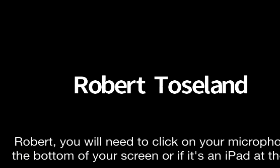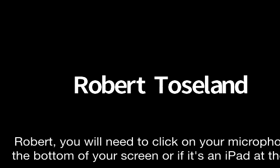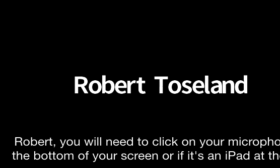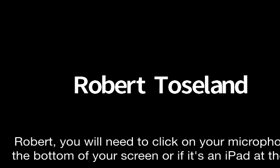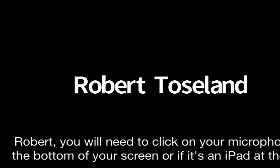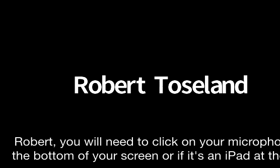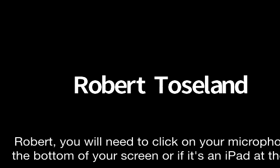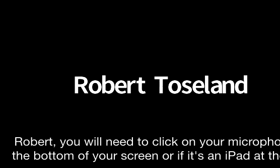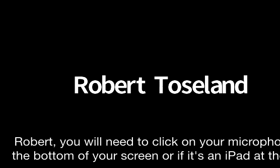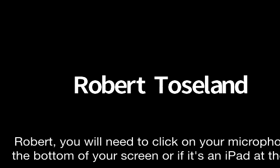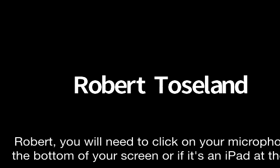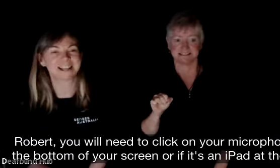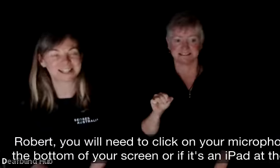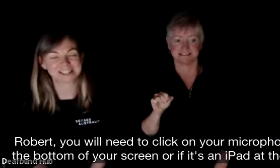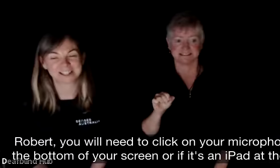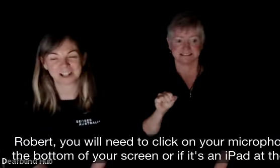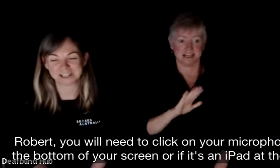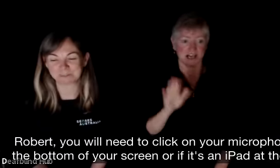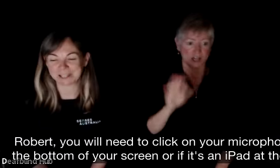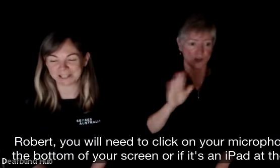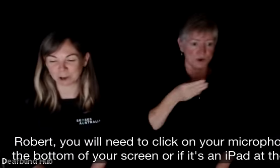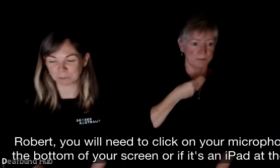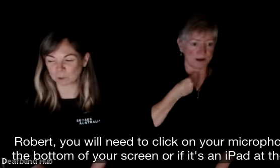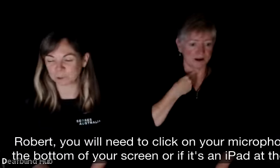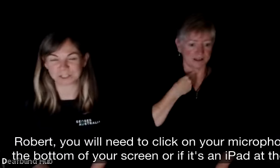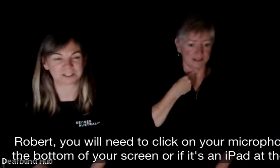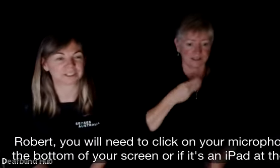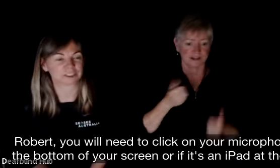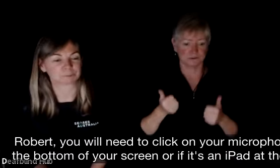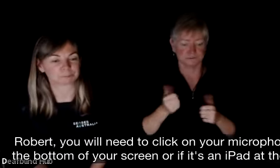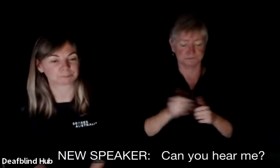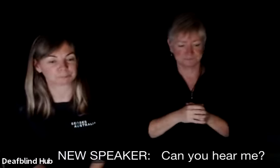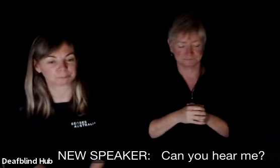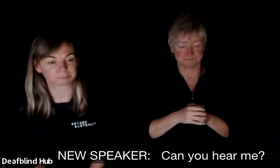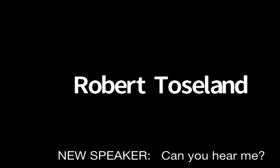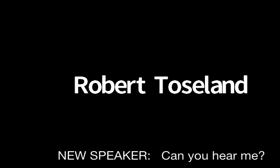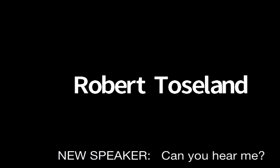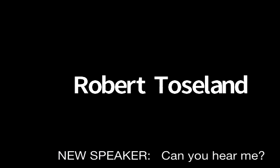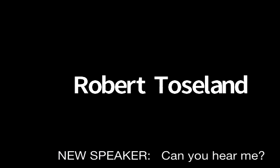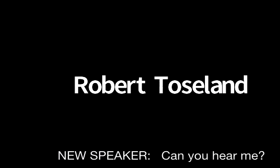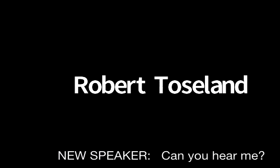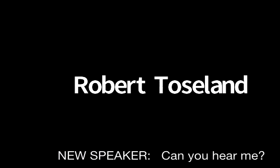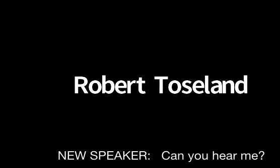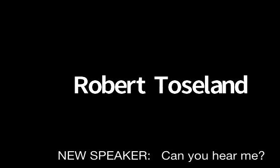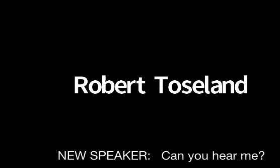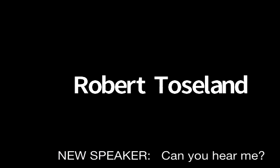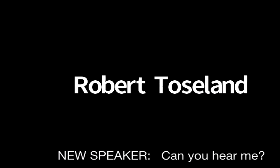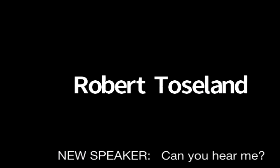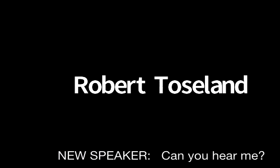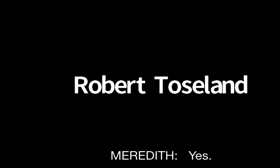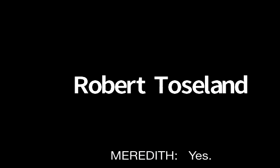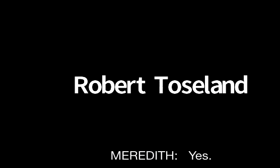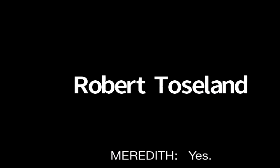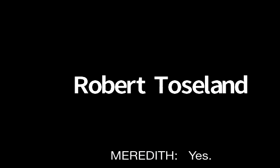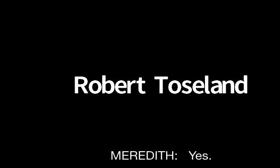you going, Meredith, is it? Yes, it's me. I'm good. Yeah, not too bad. Pretty good. Looks